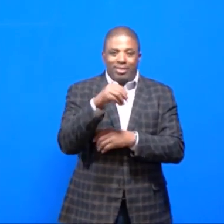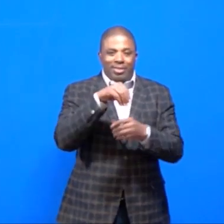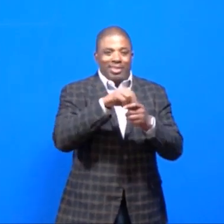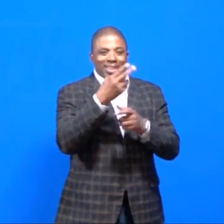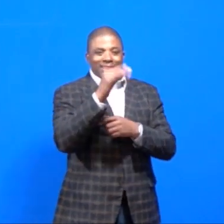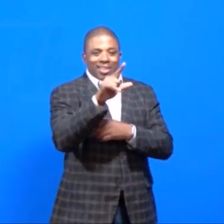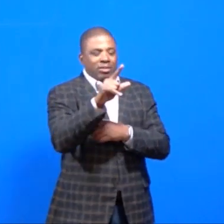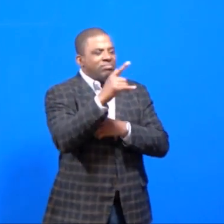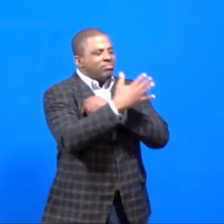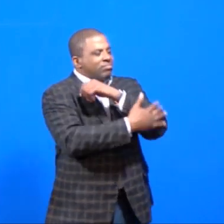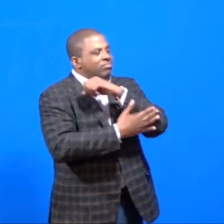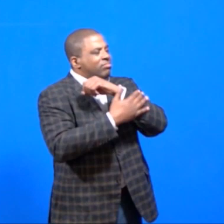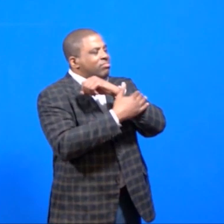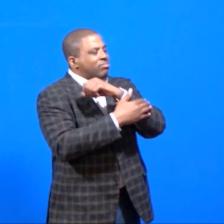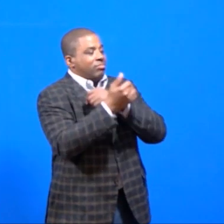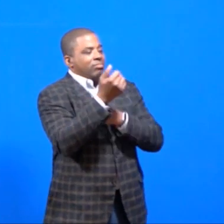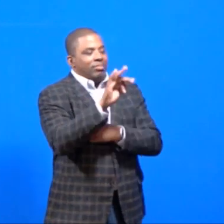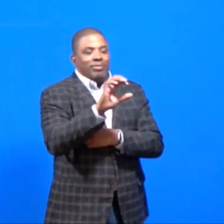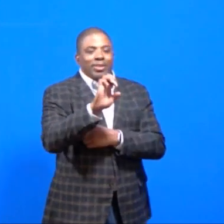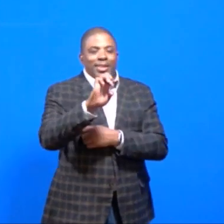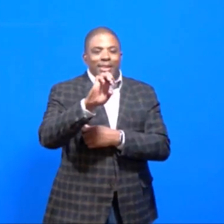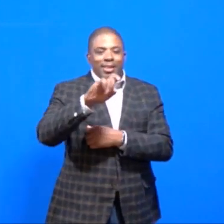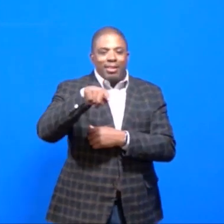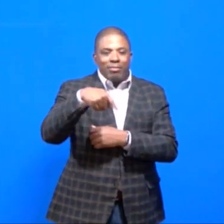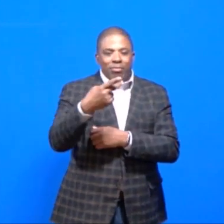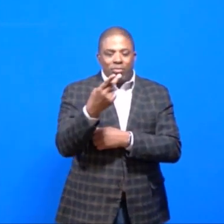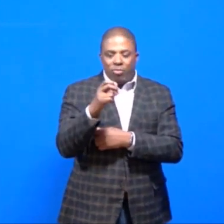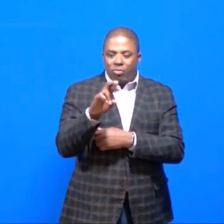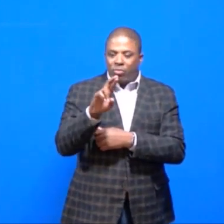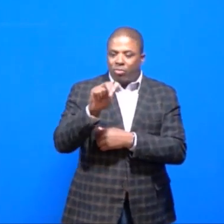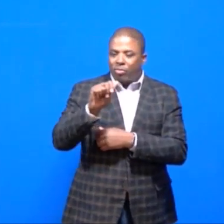Timnath-Serah, in the country of Ephraim.